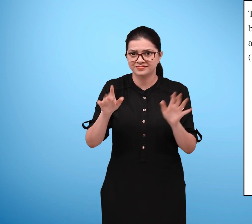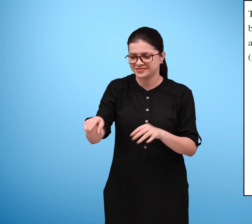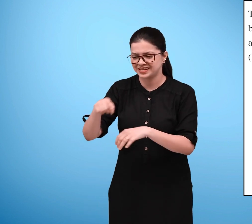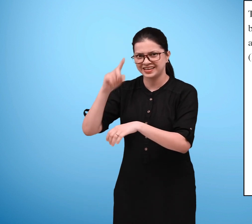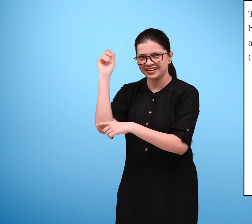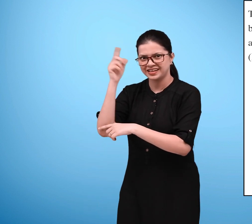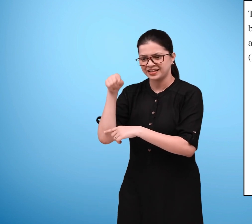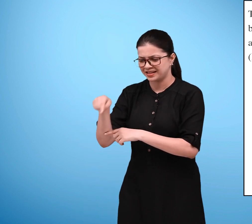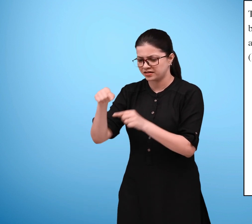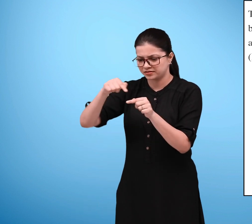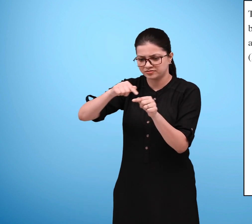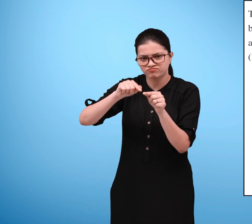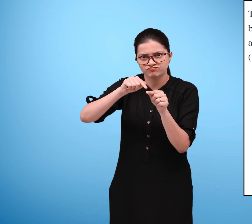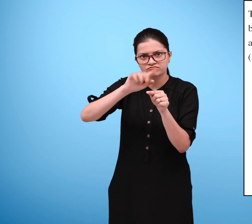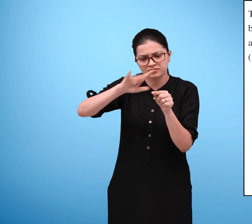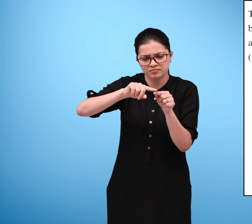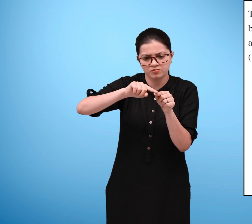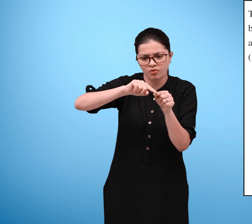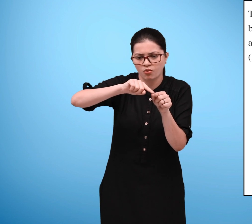of circular motion